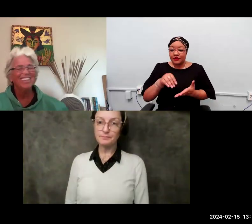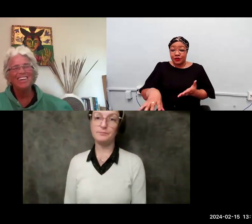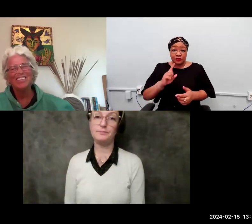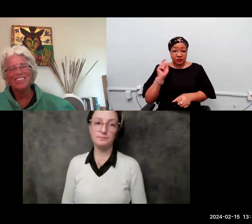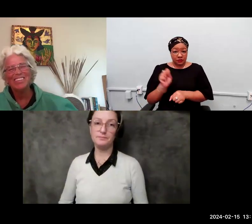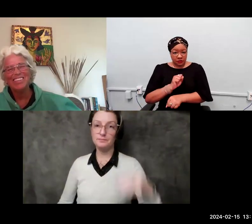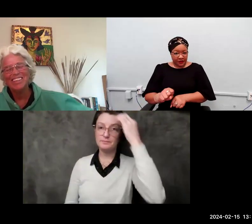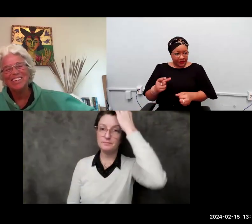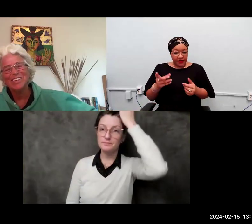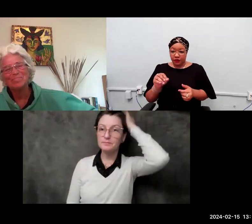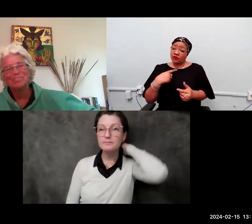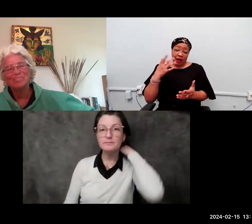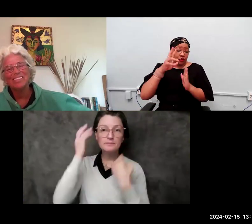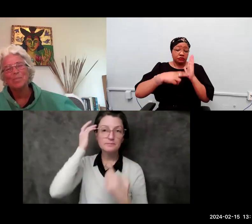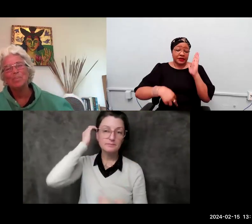read